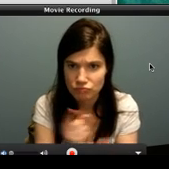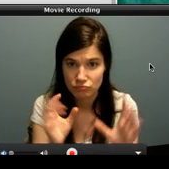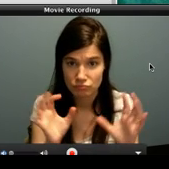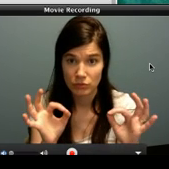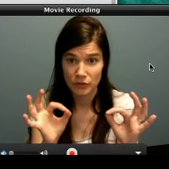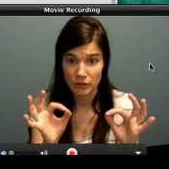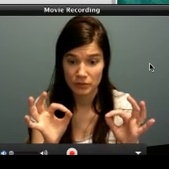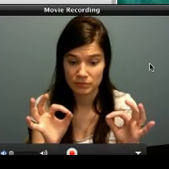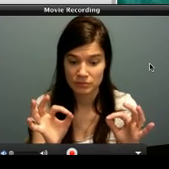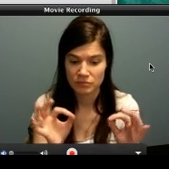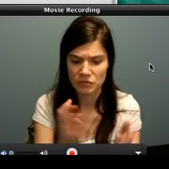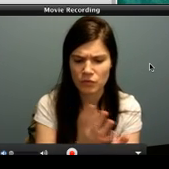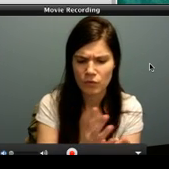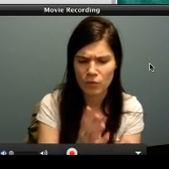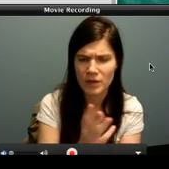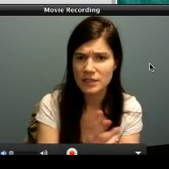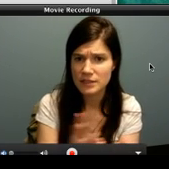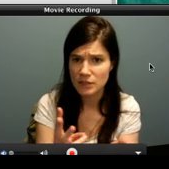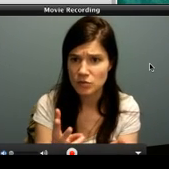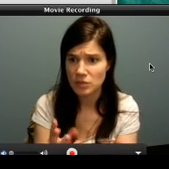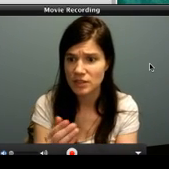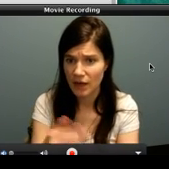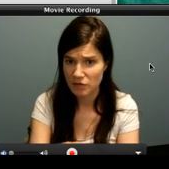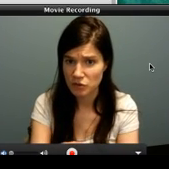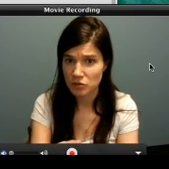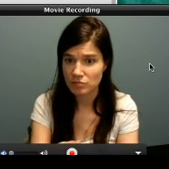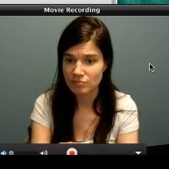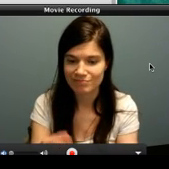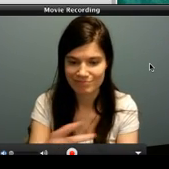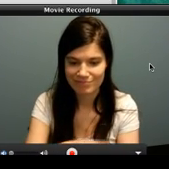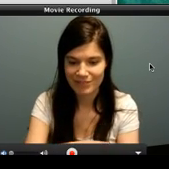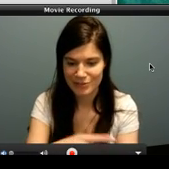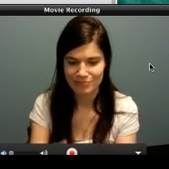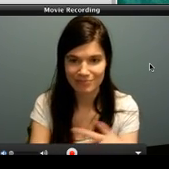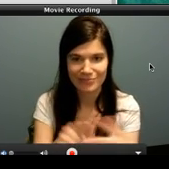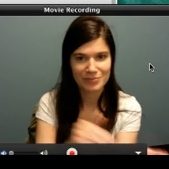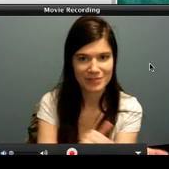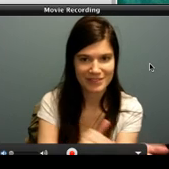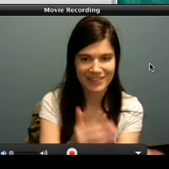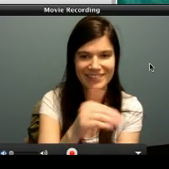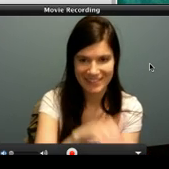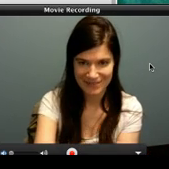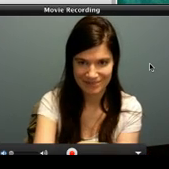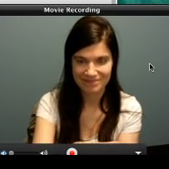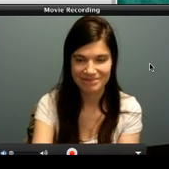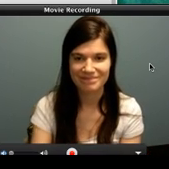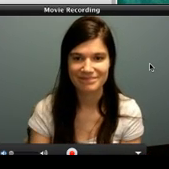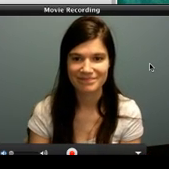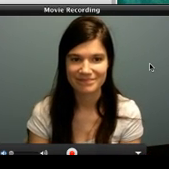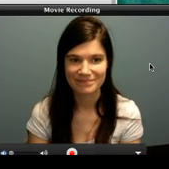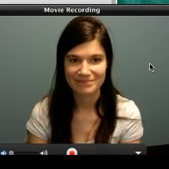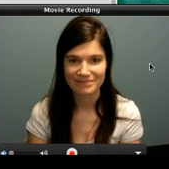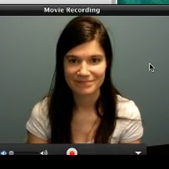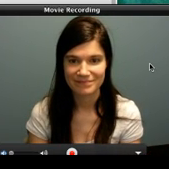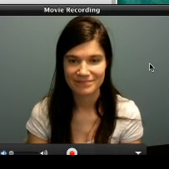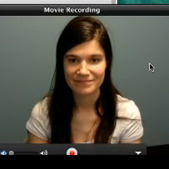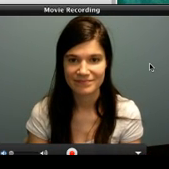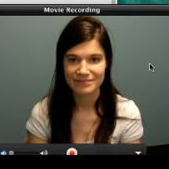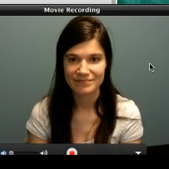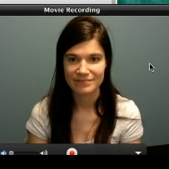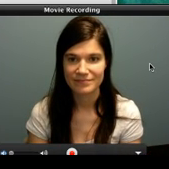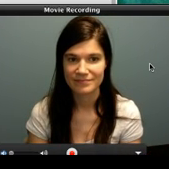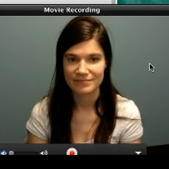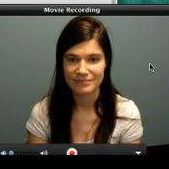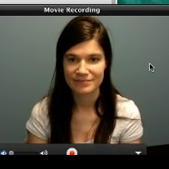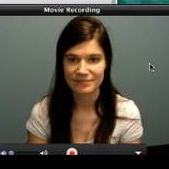to 6 weeks following treatment or sooner if necessary. To ensure your continued health, Future follow-up visits will